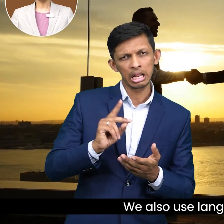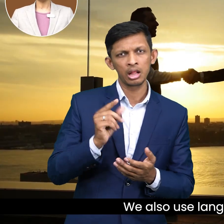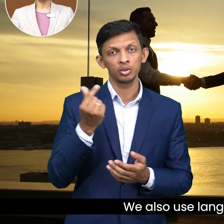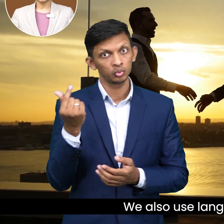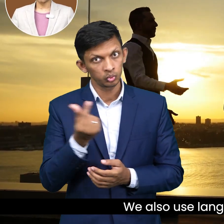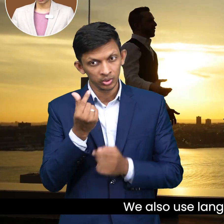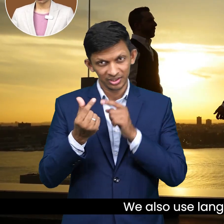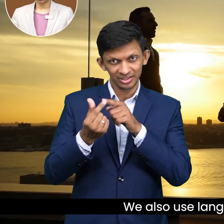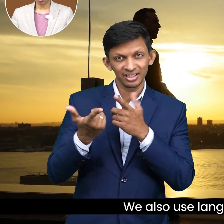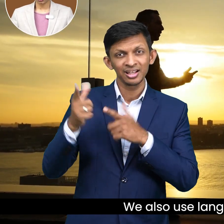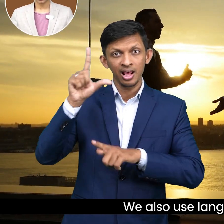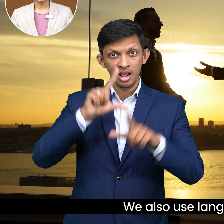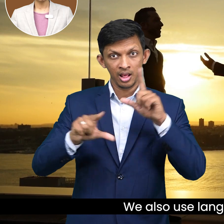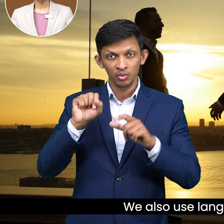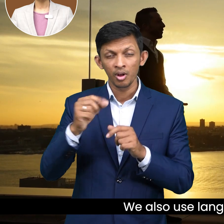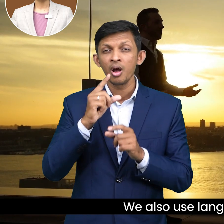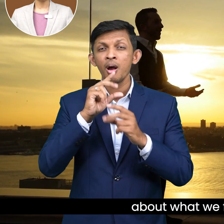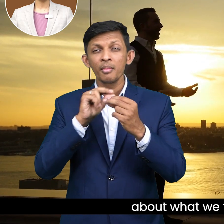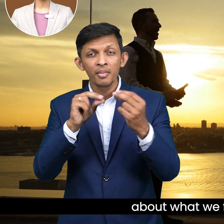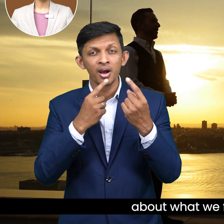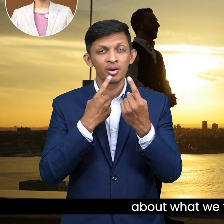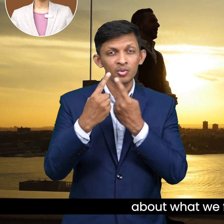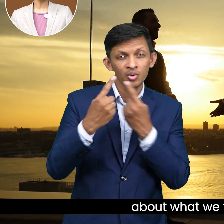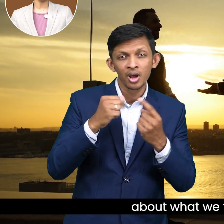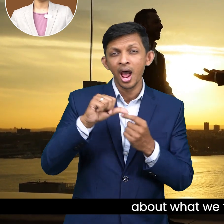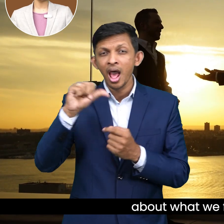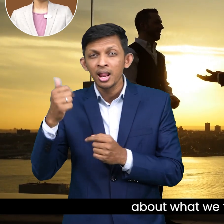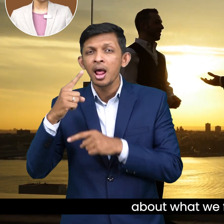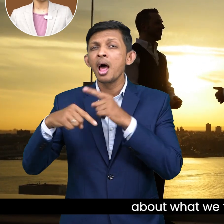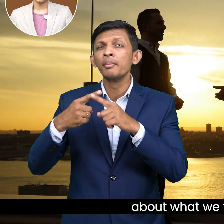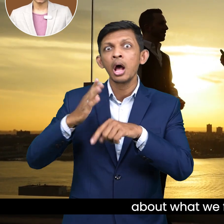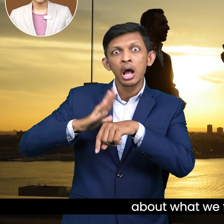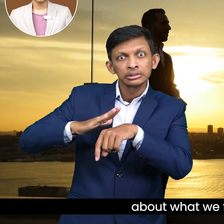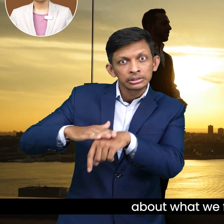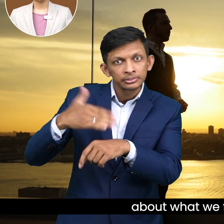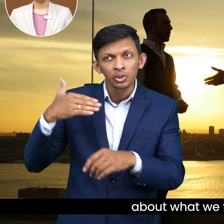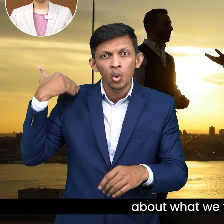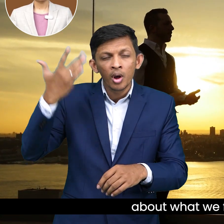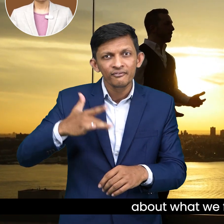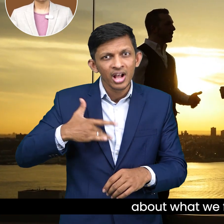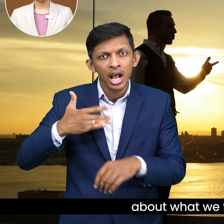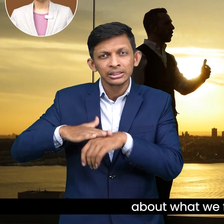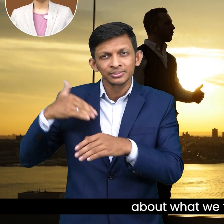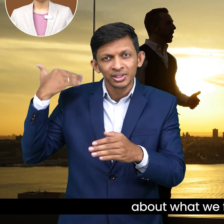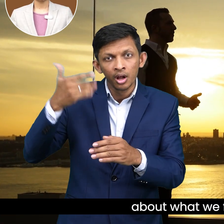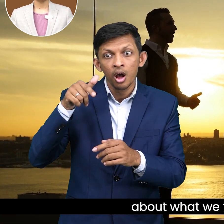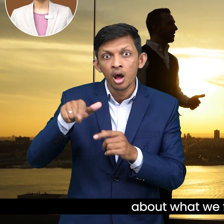We also use language to talk to others about what we feel and experience.